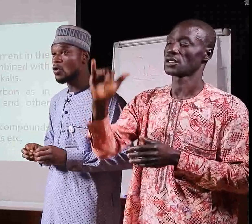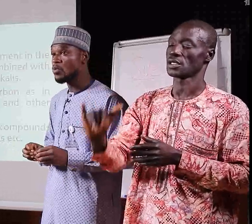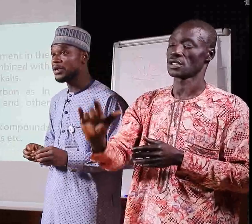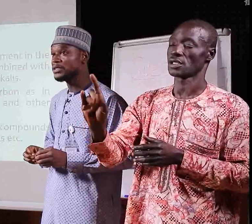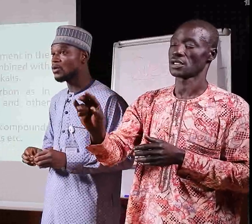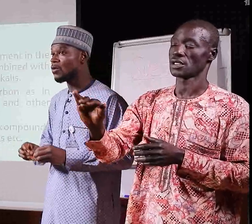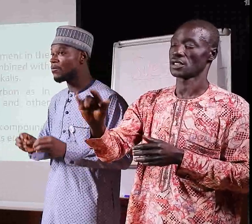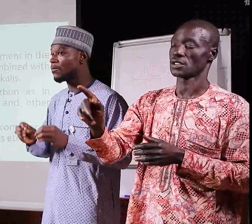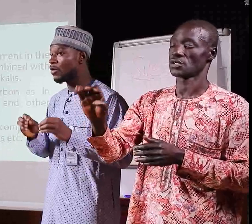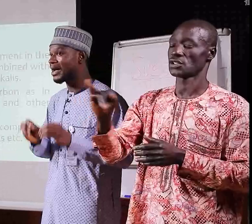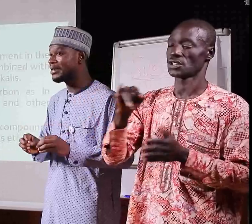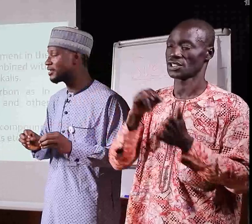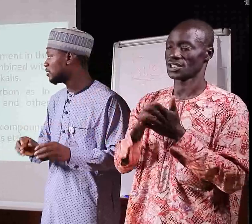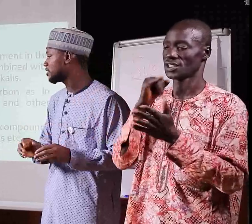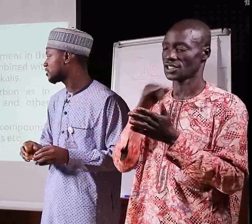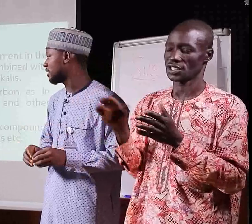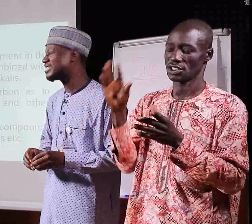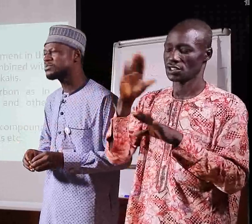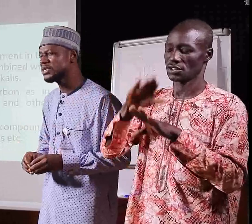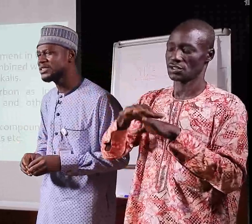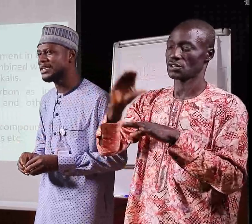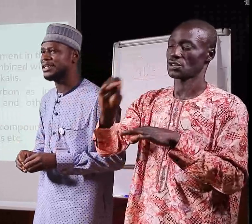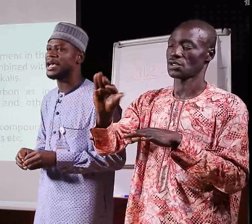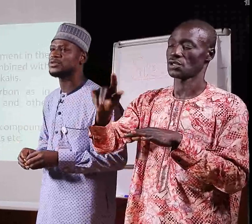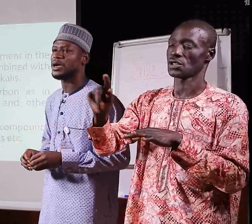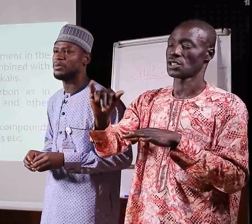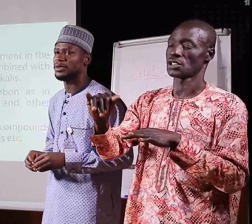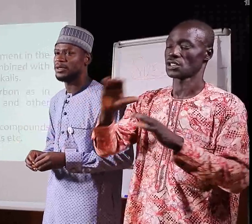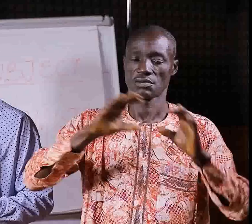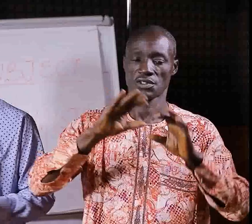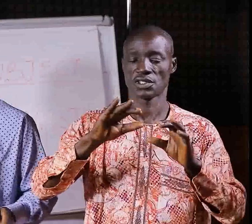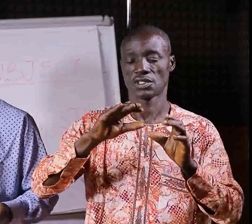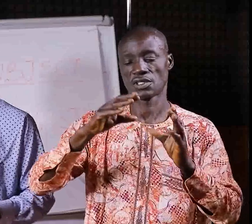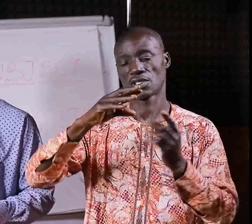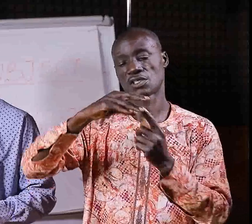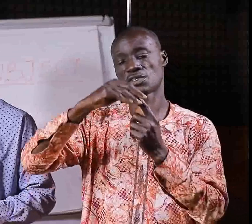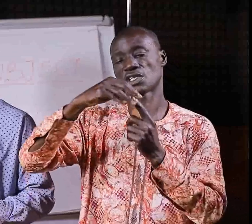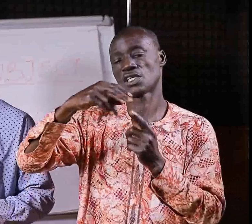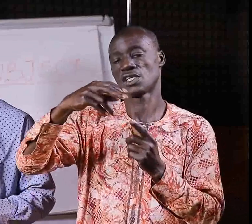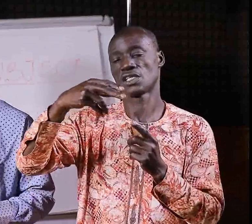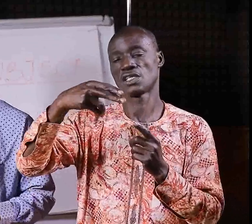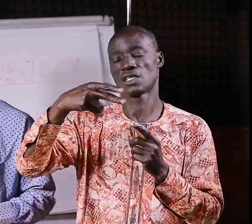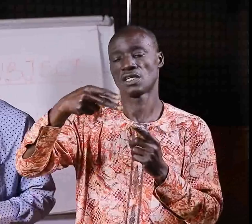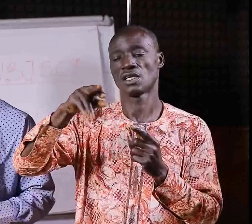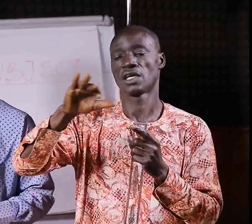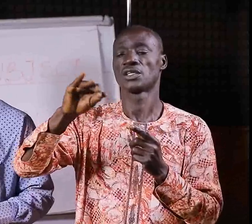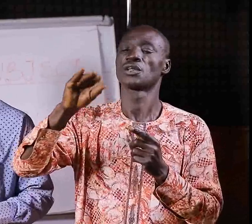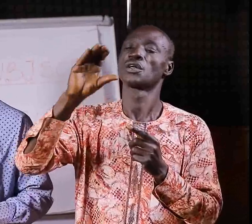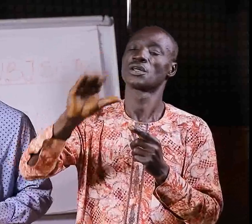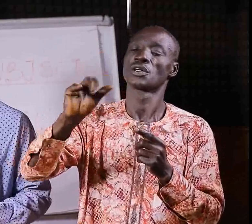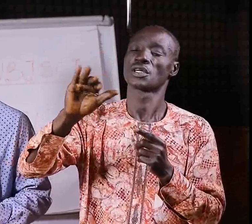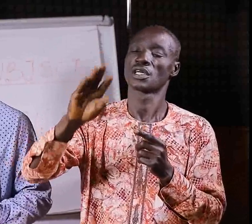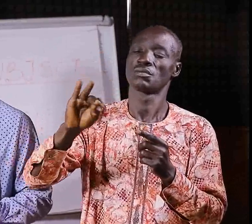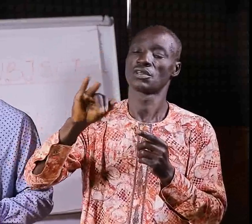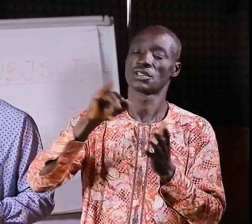a component of organic chemistry, especially in hydrocarbon. The name hydrocarbon is from a compound of hydrogen